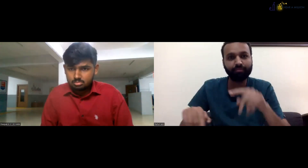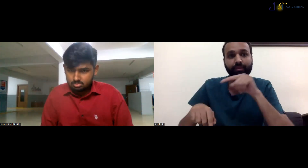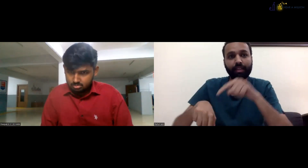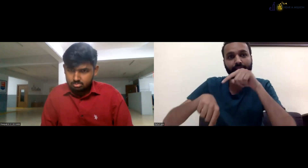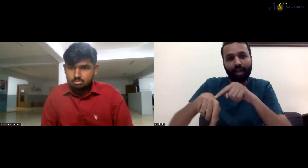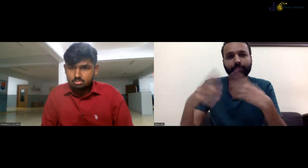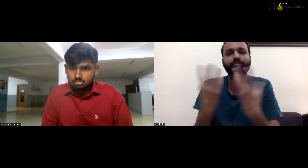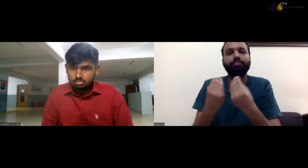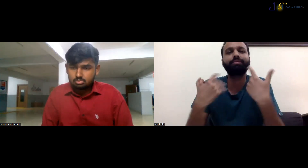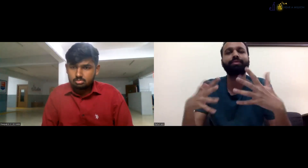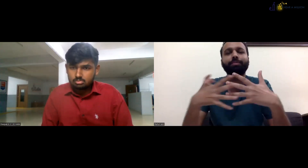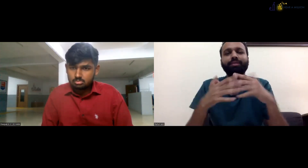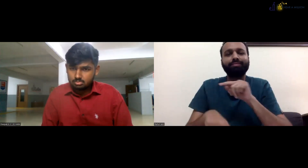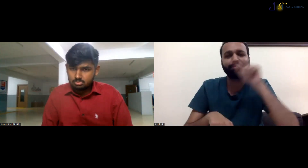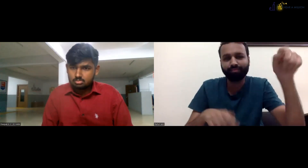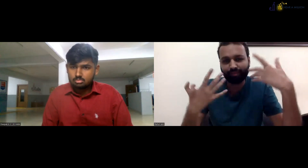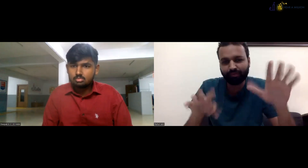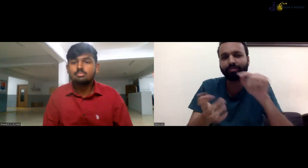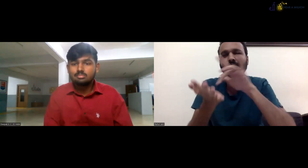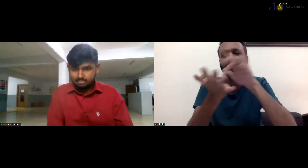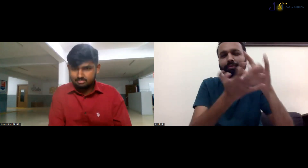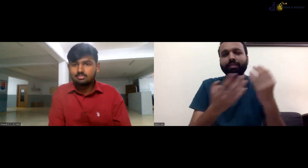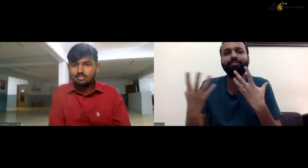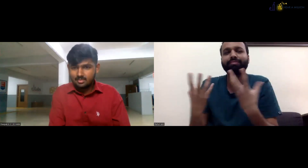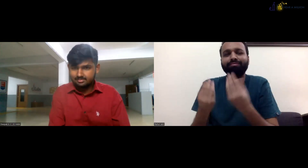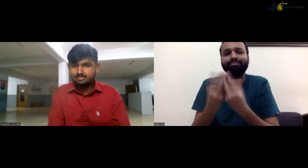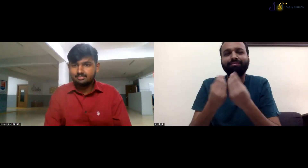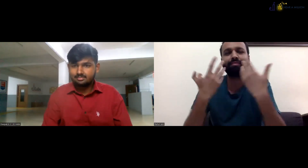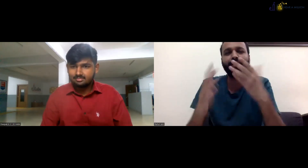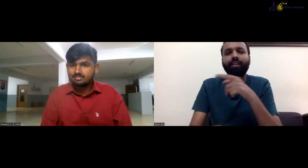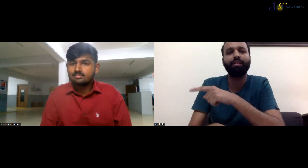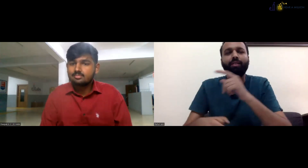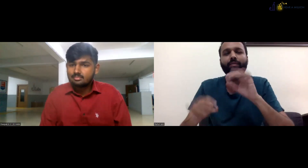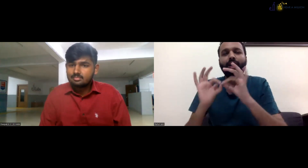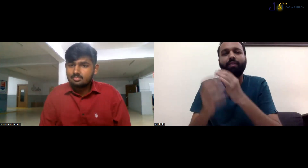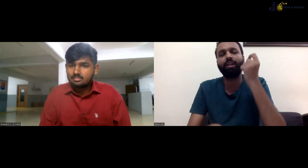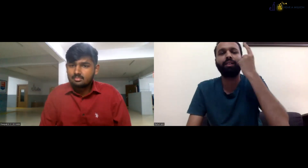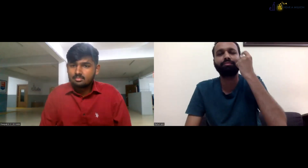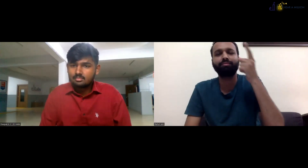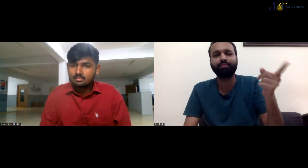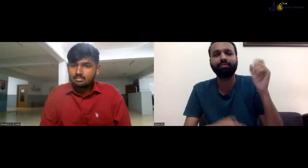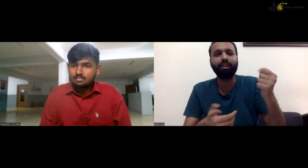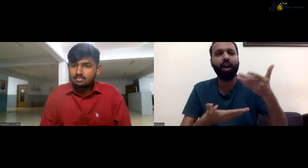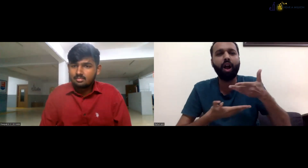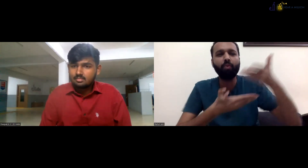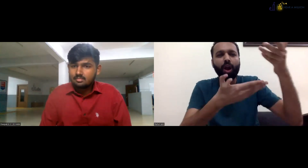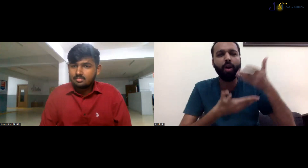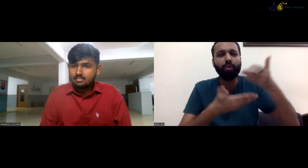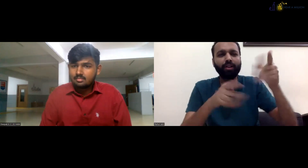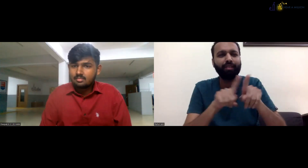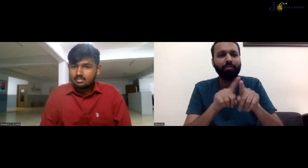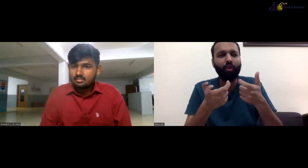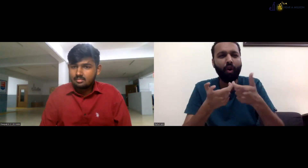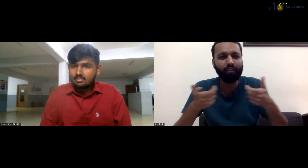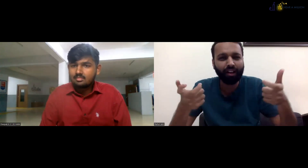question. After my marriage, we traveled together actually to US and other places also.